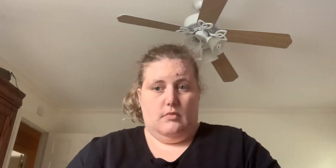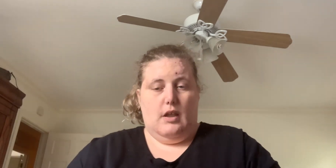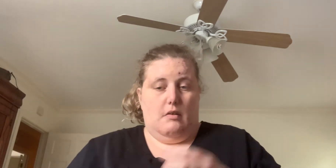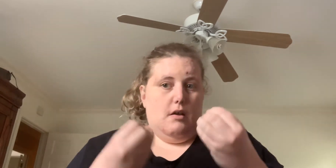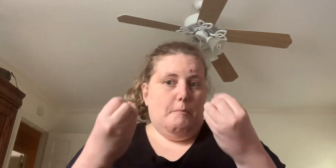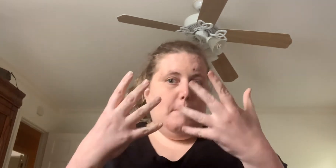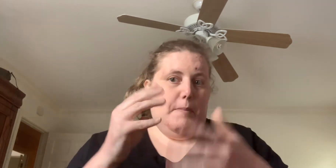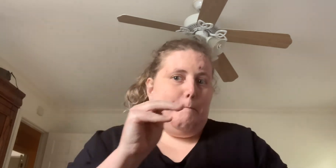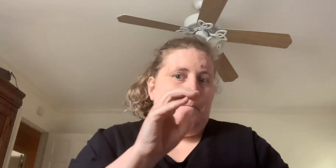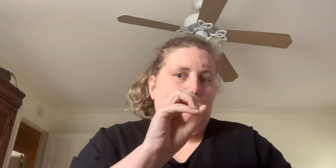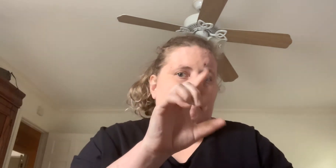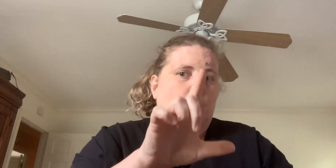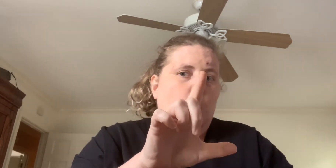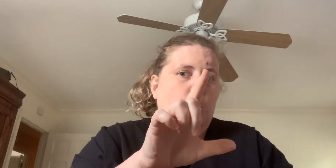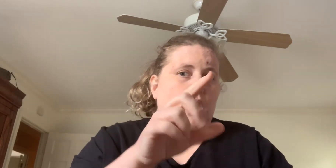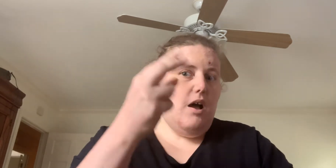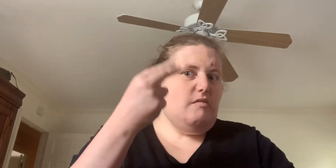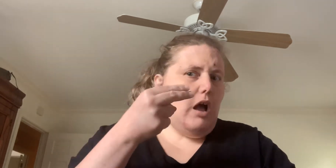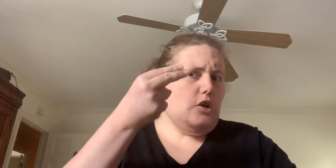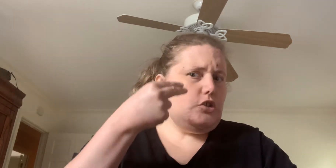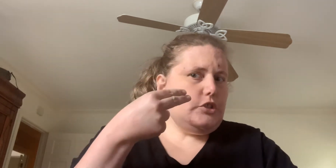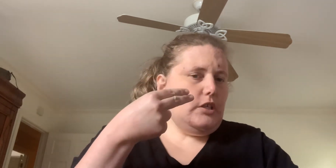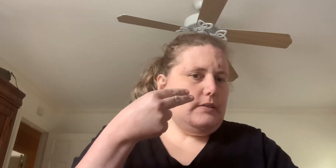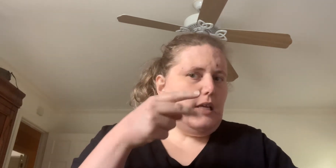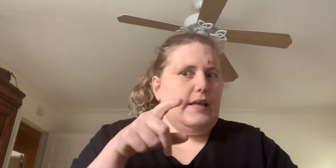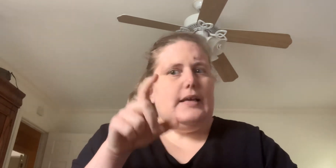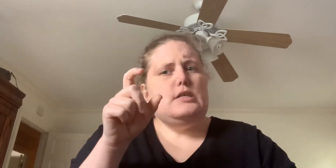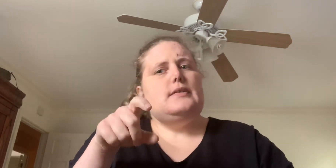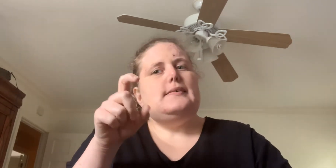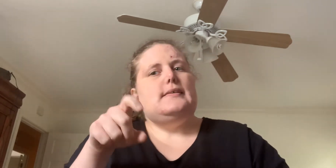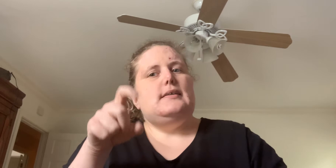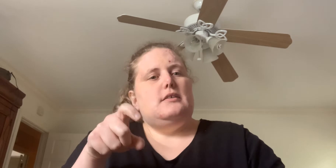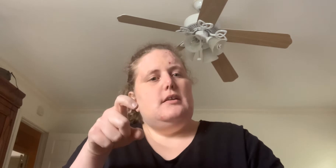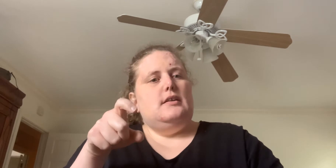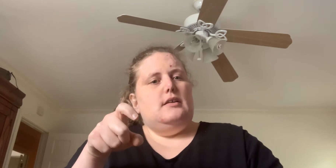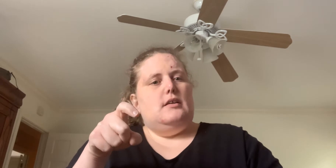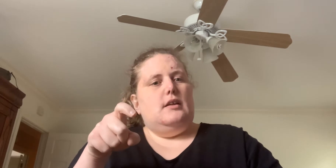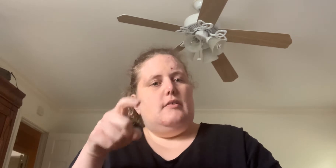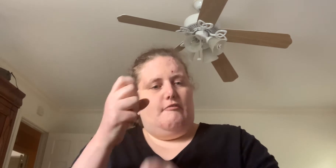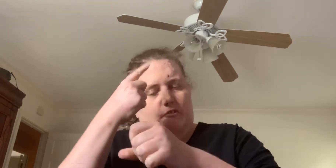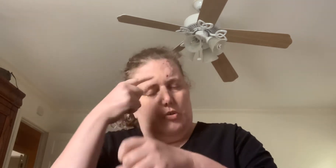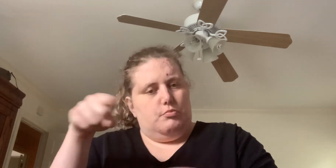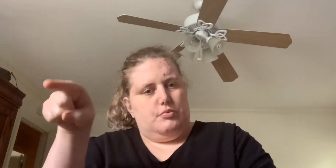hydrogen are needed to produce